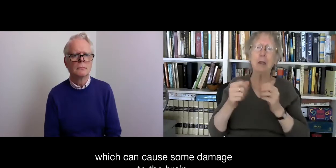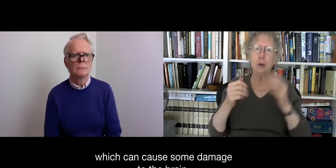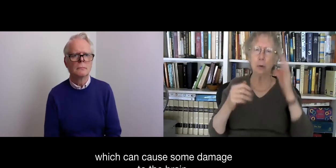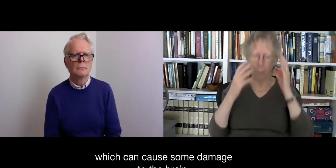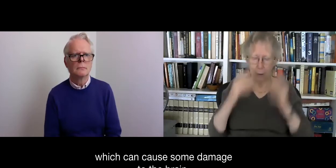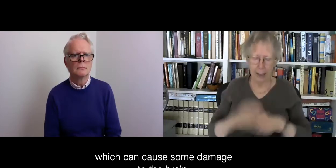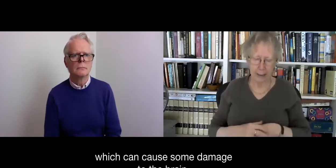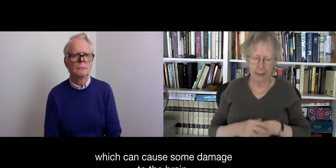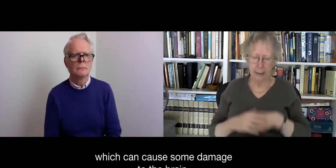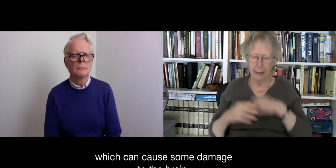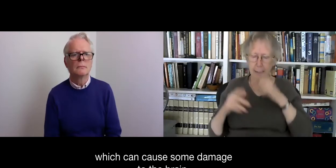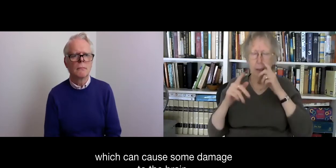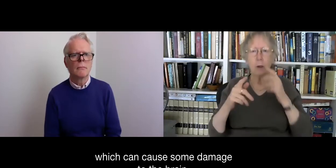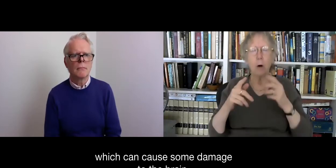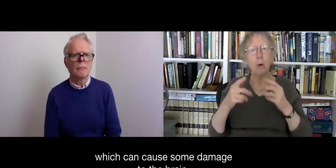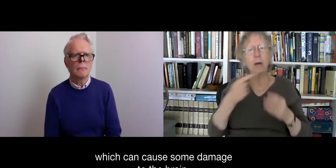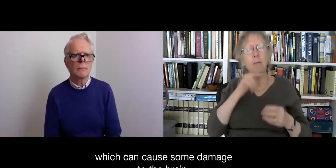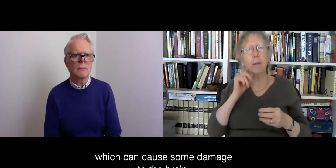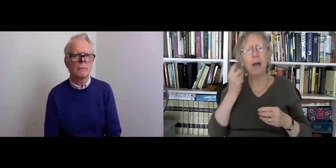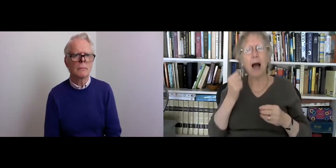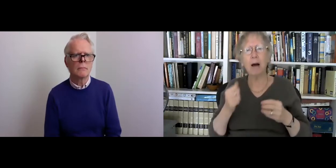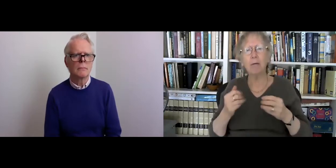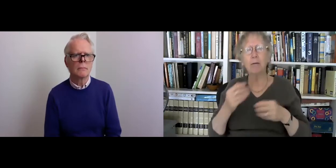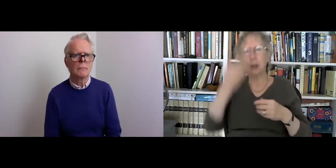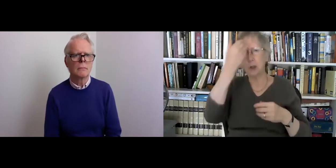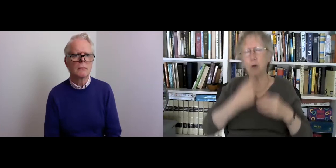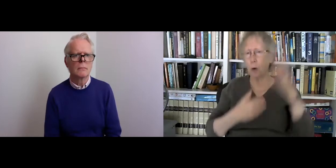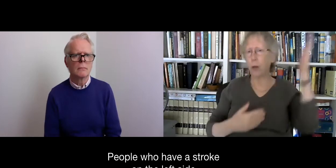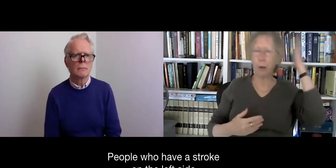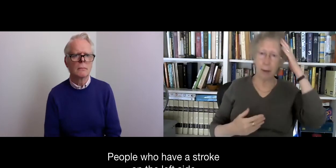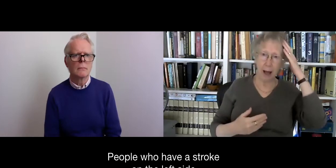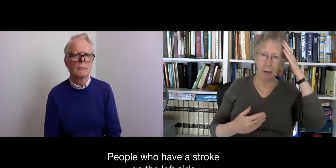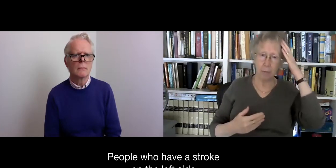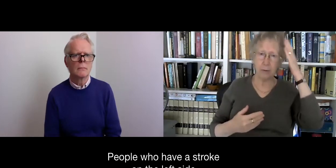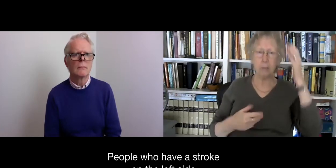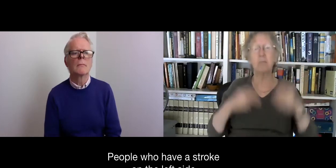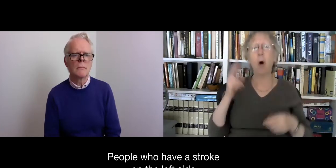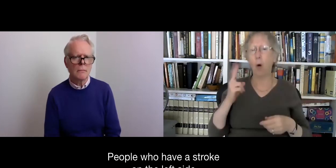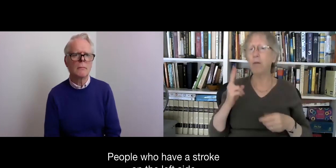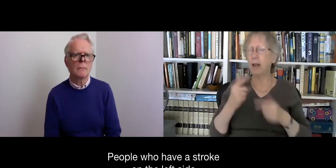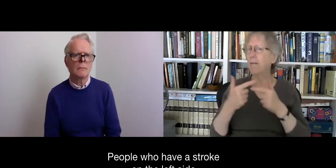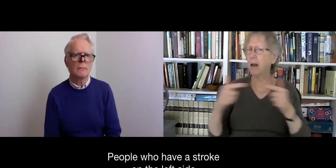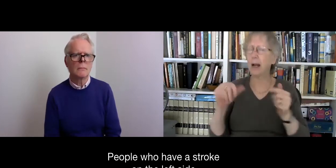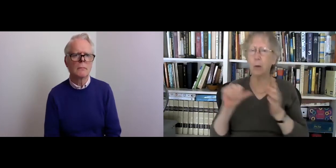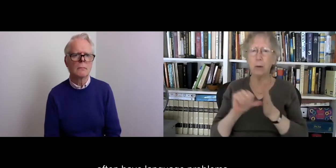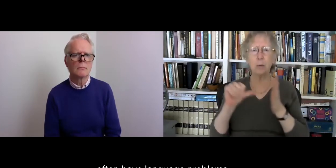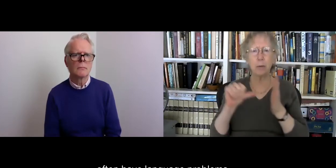can cause some damage to the brain. People who have a stroke on the left side often have